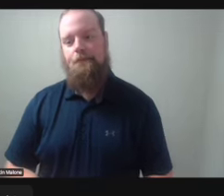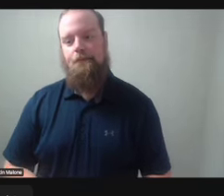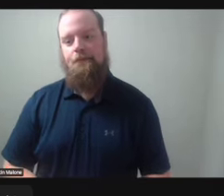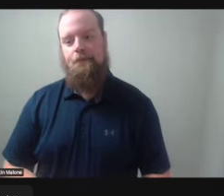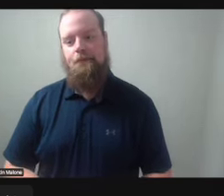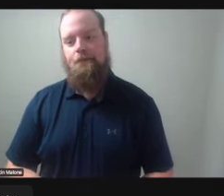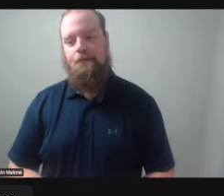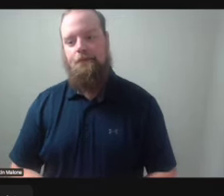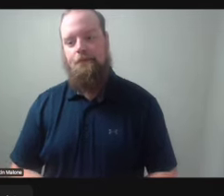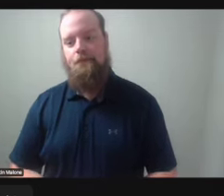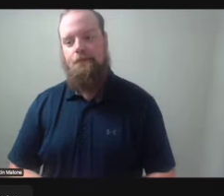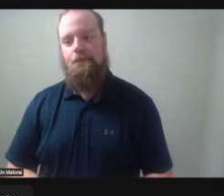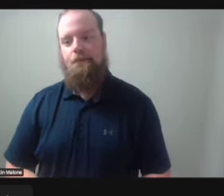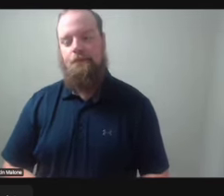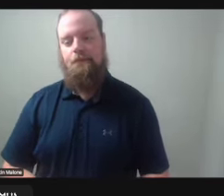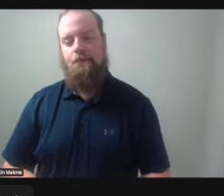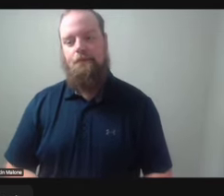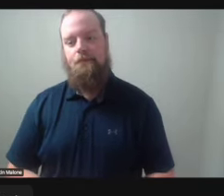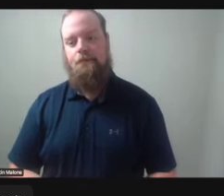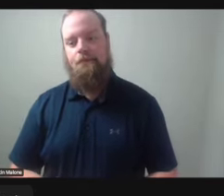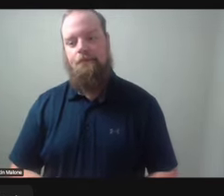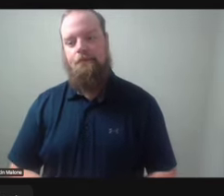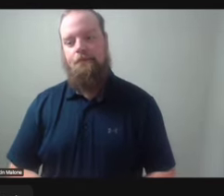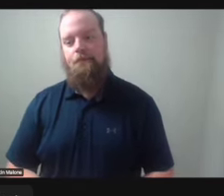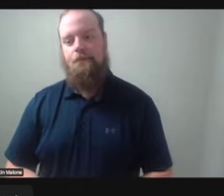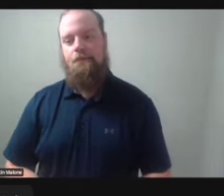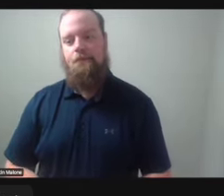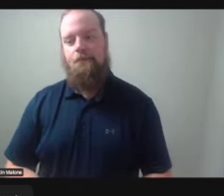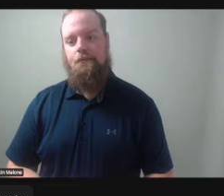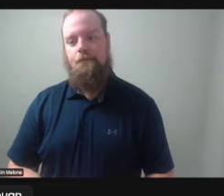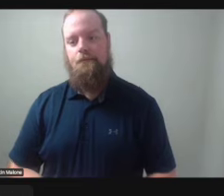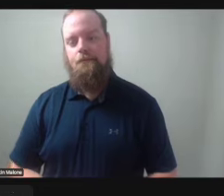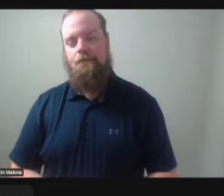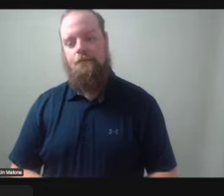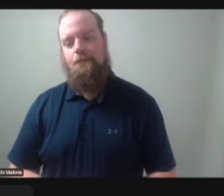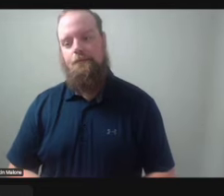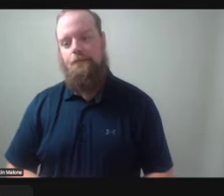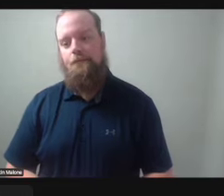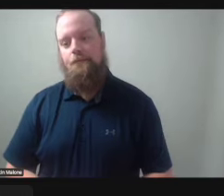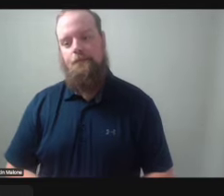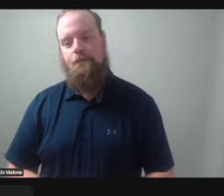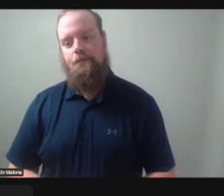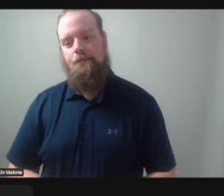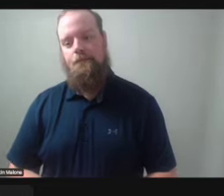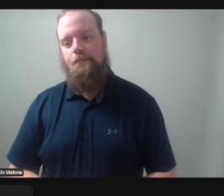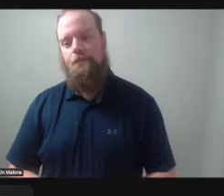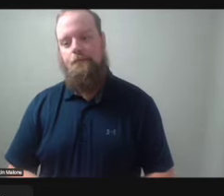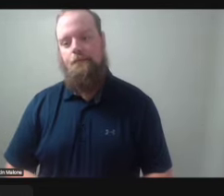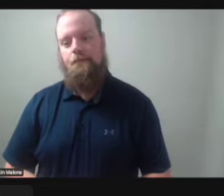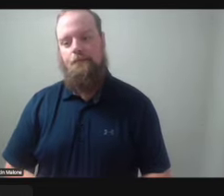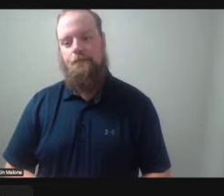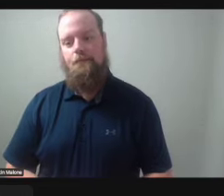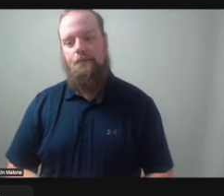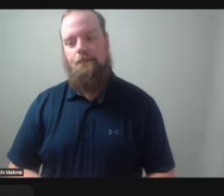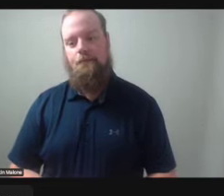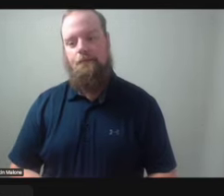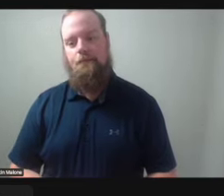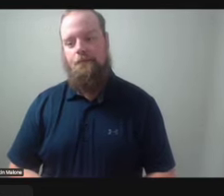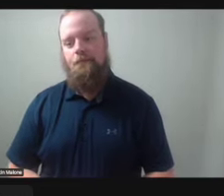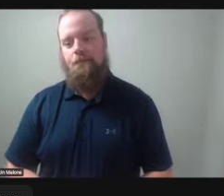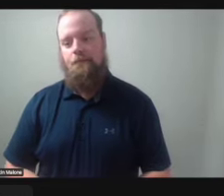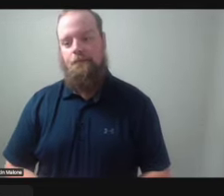oppressive systems that they're trying to throw off, and coming to the forefront, making the introduction, paving the way for the deaf